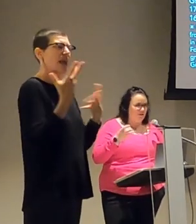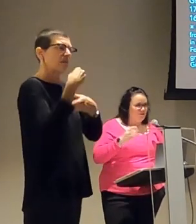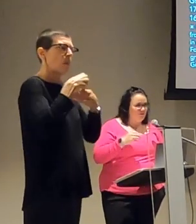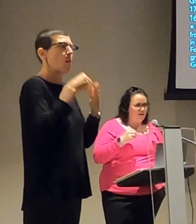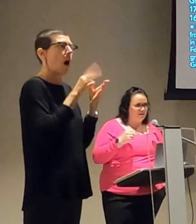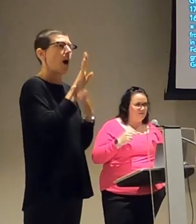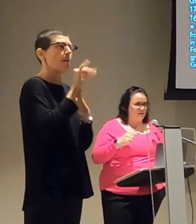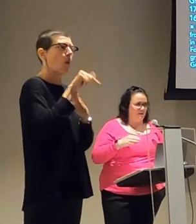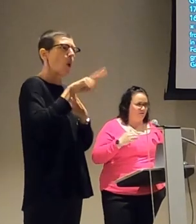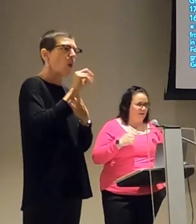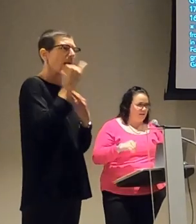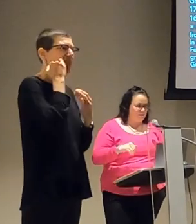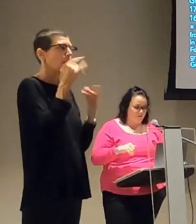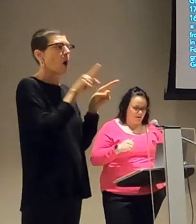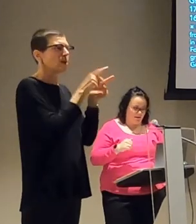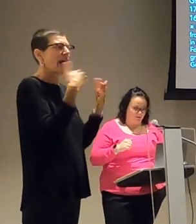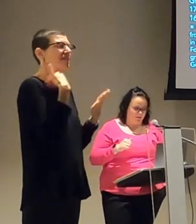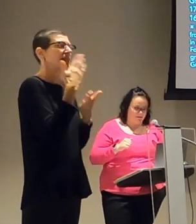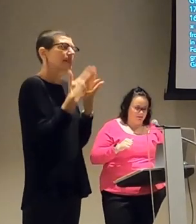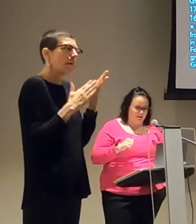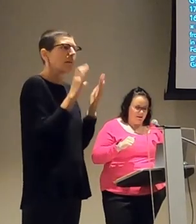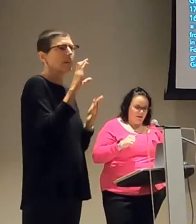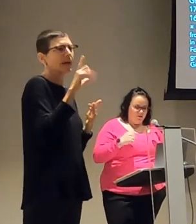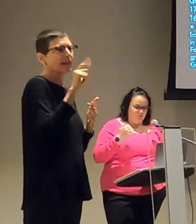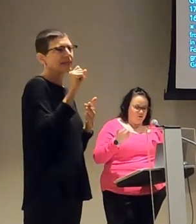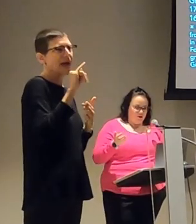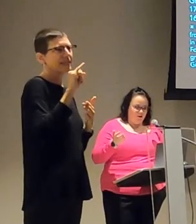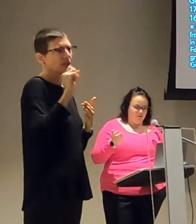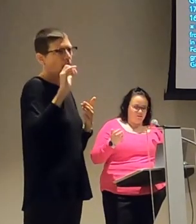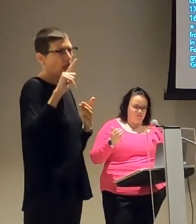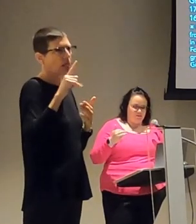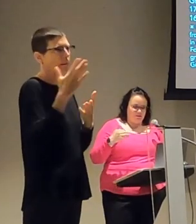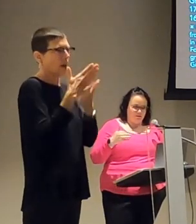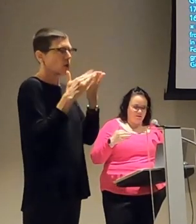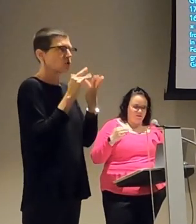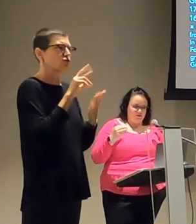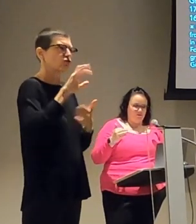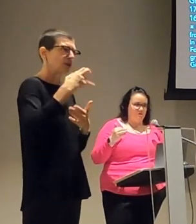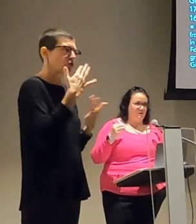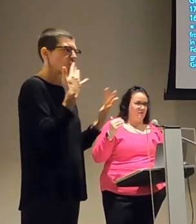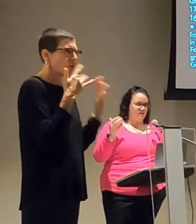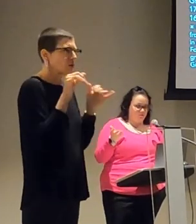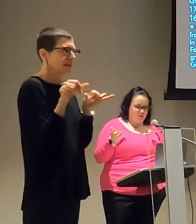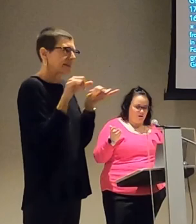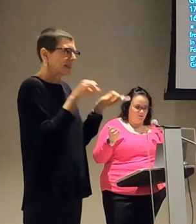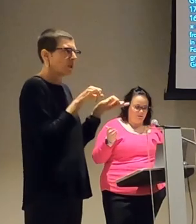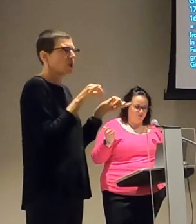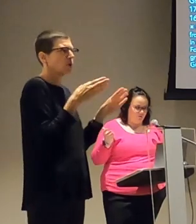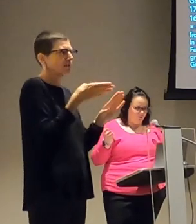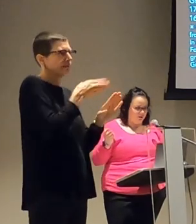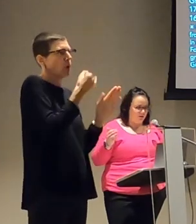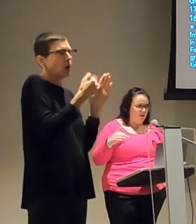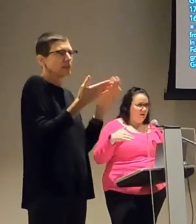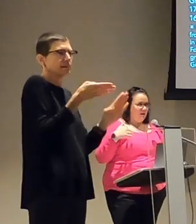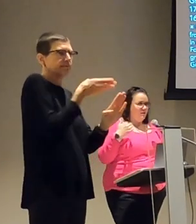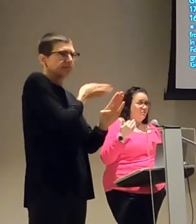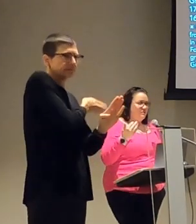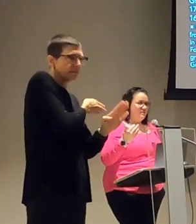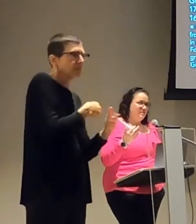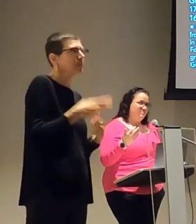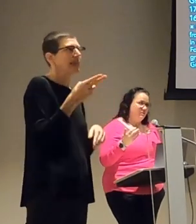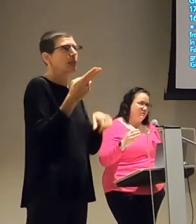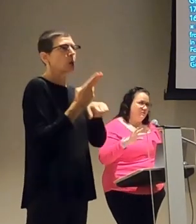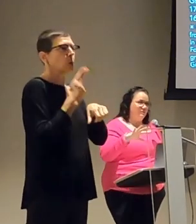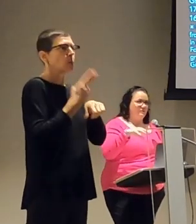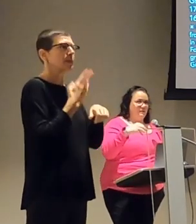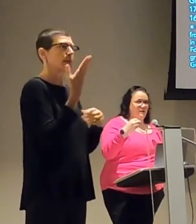ideas, but he also has some kind of classical elements. Rich colors are similar to the artists that we saw before. He